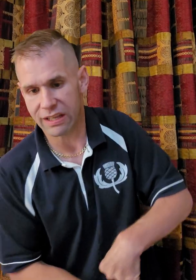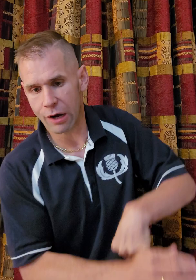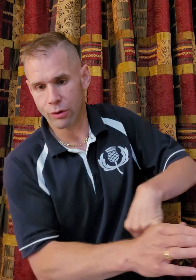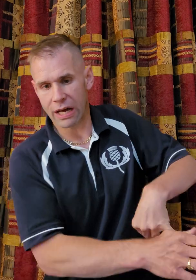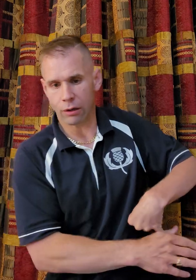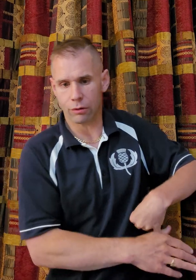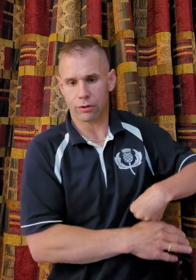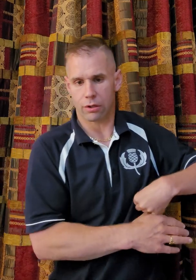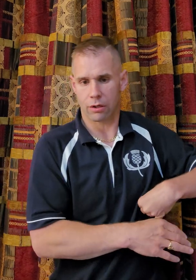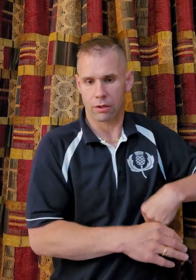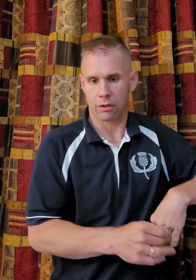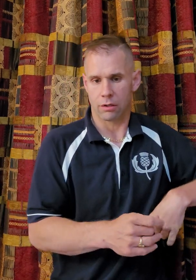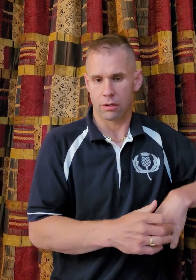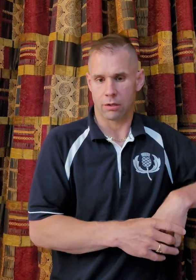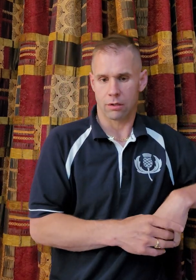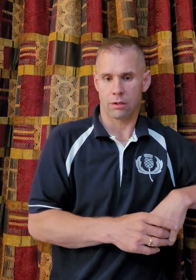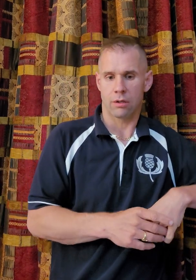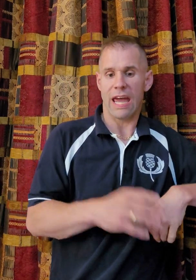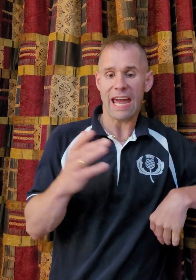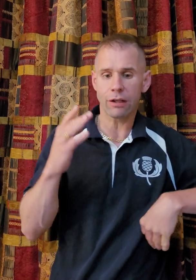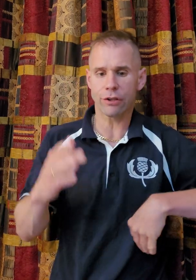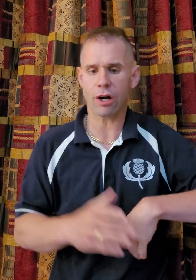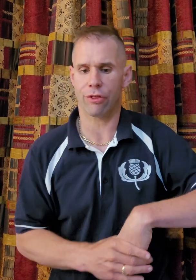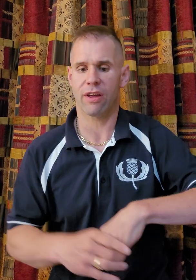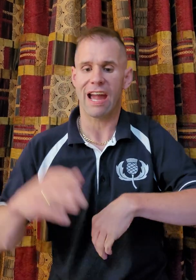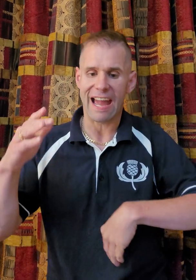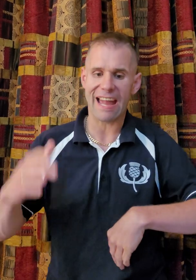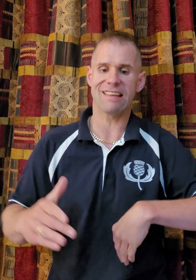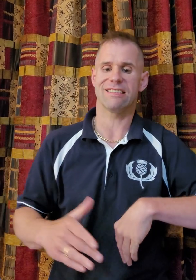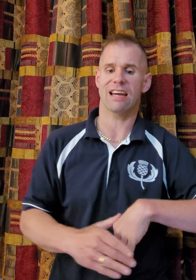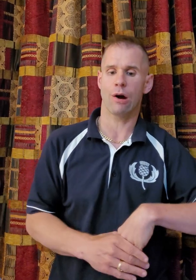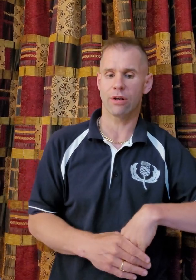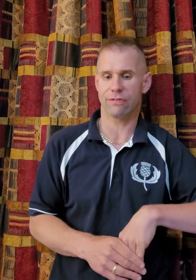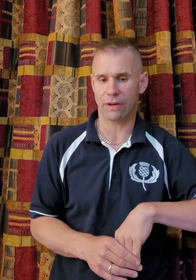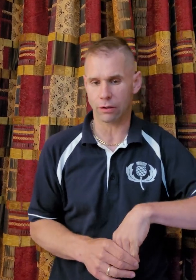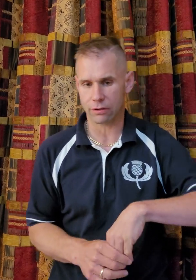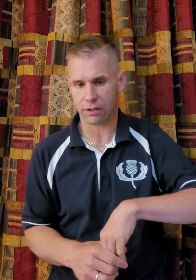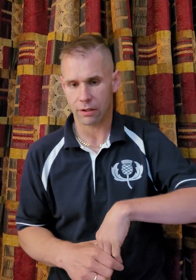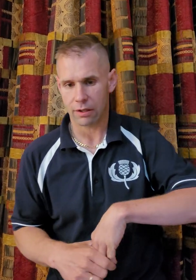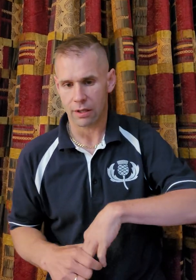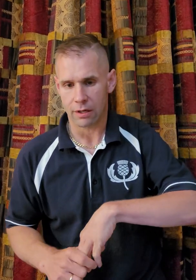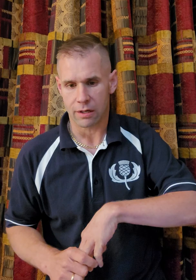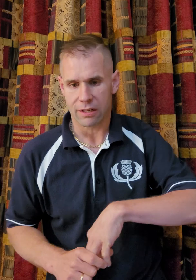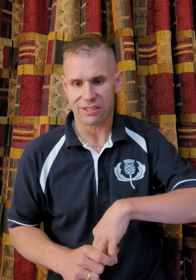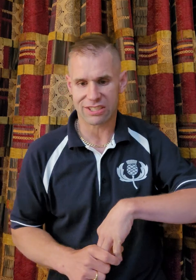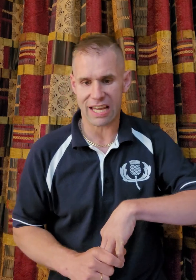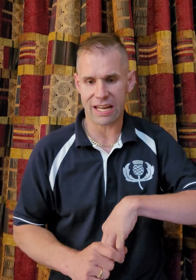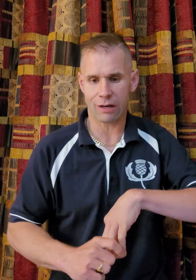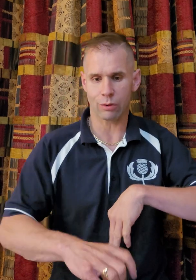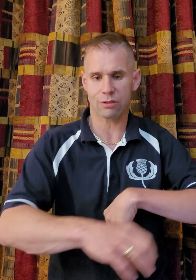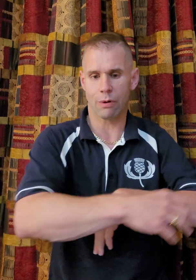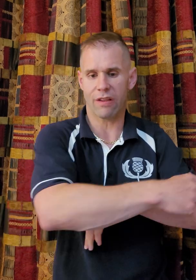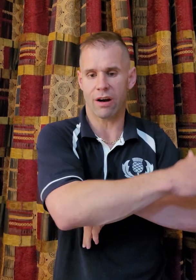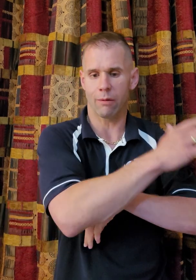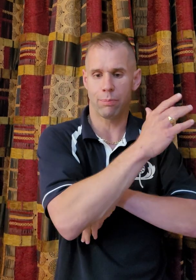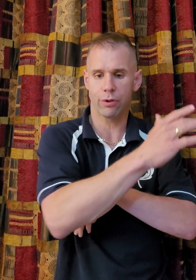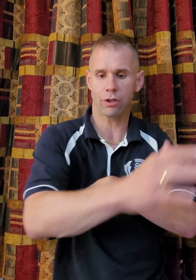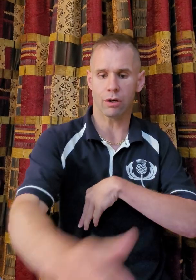Now knelt, hell on earth is how it felt. Stain it will smother, put